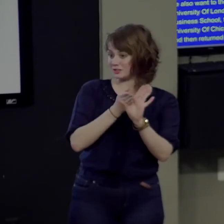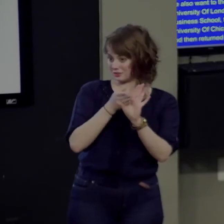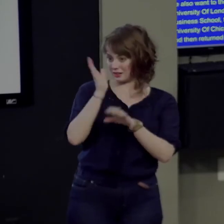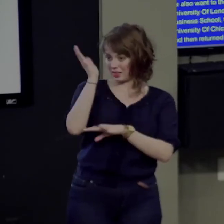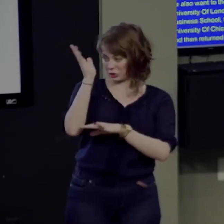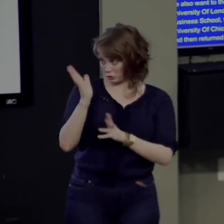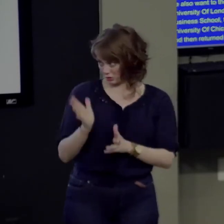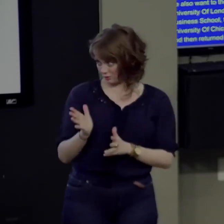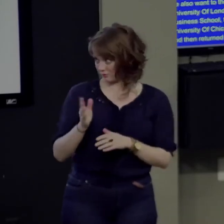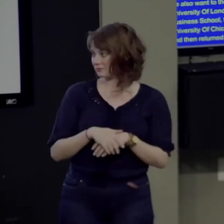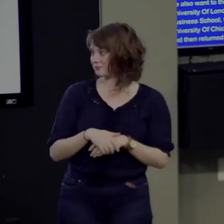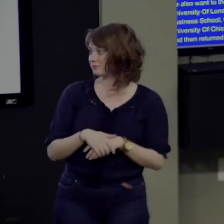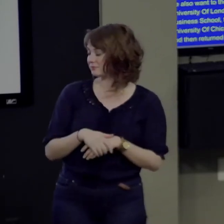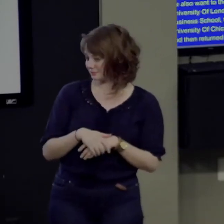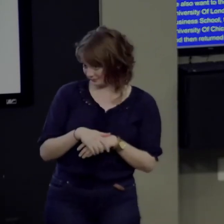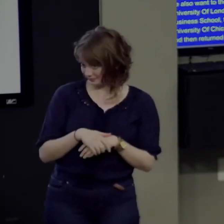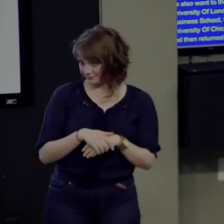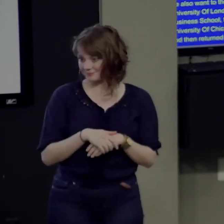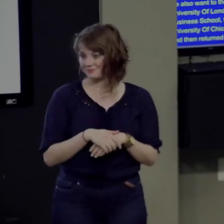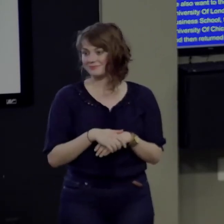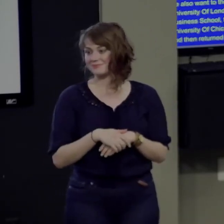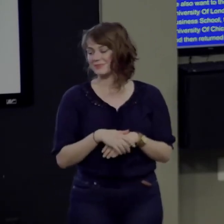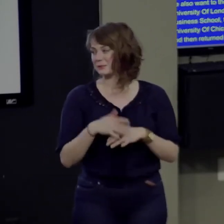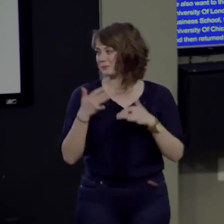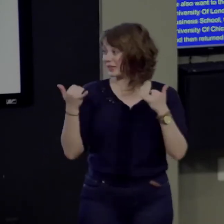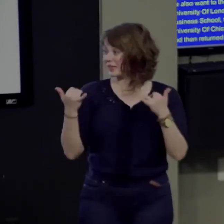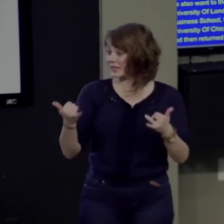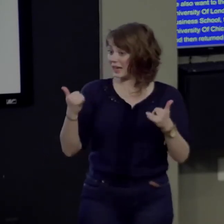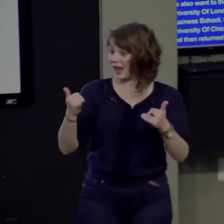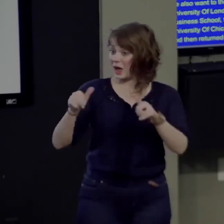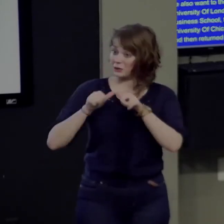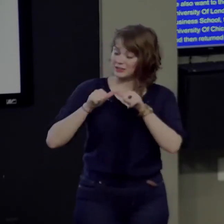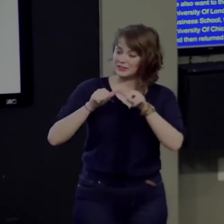where he worked in the Department of Psychology as a lecturer.